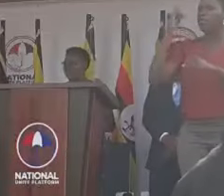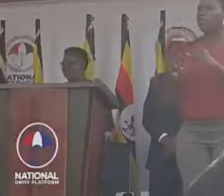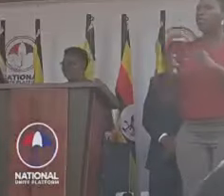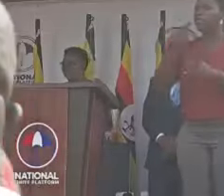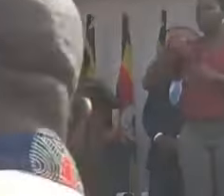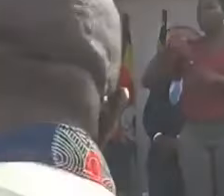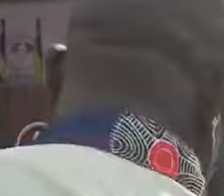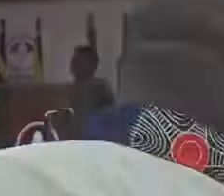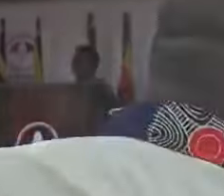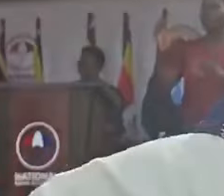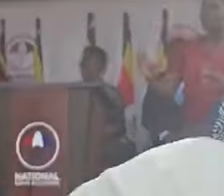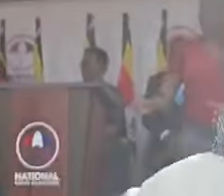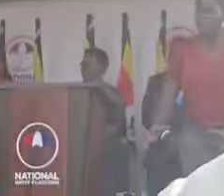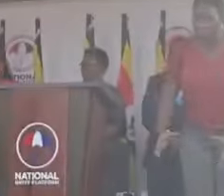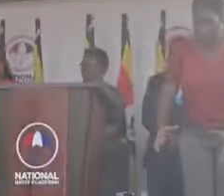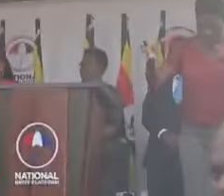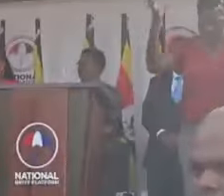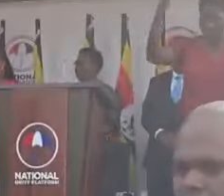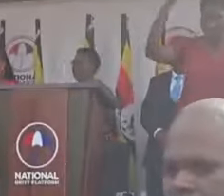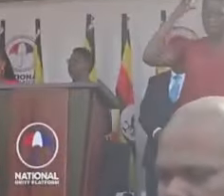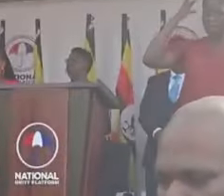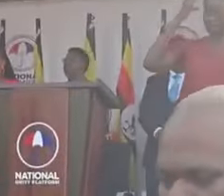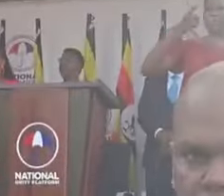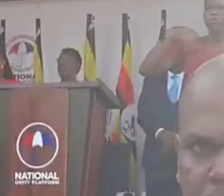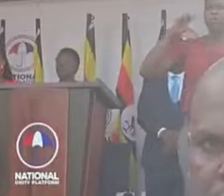is over,